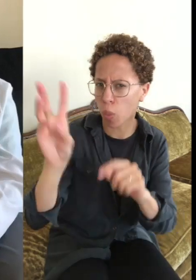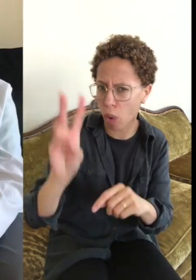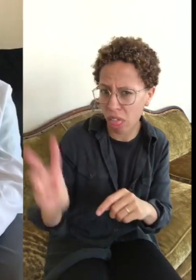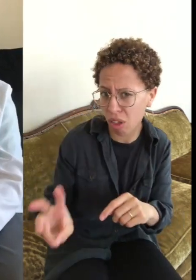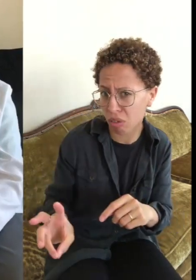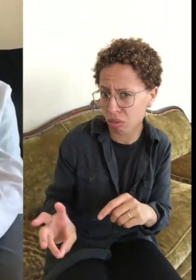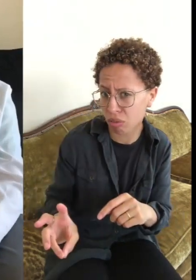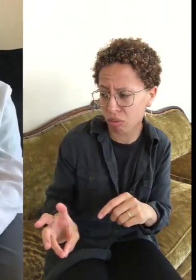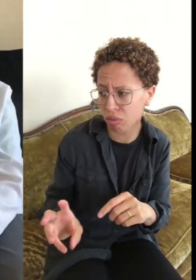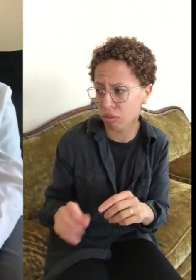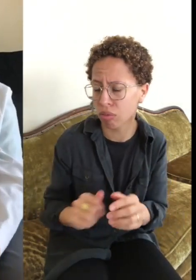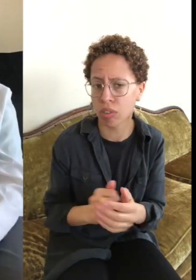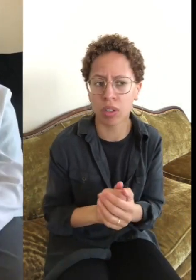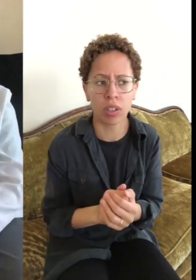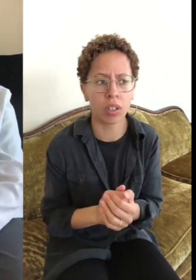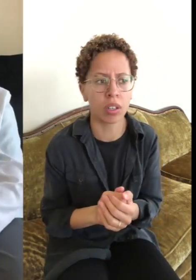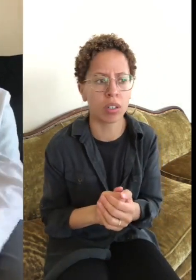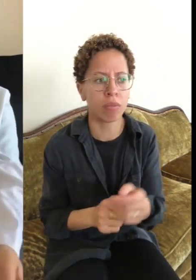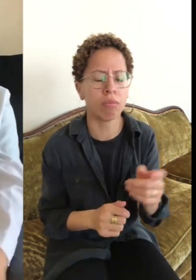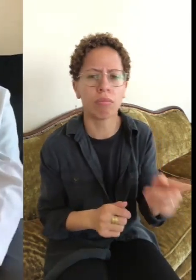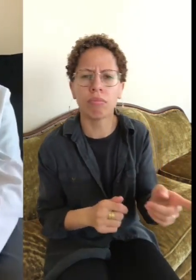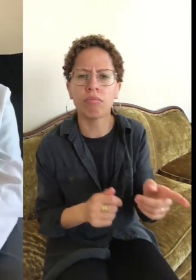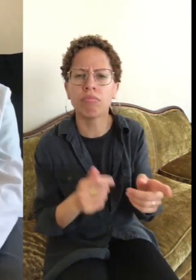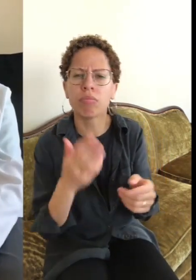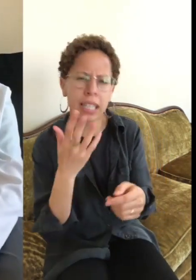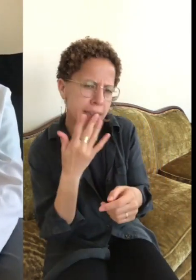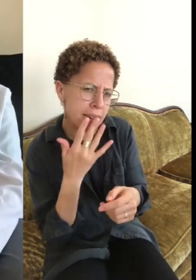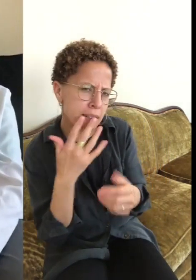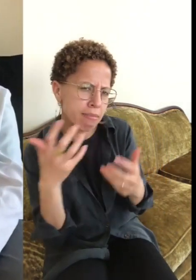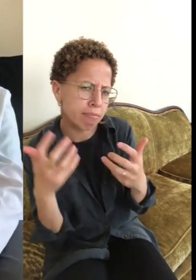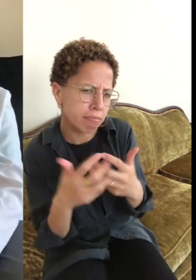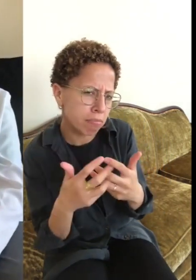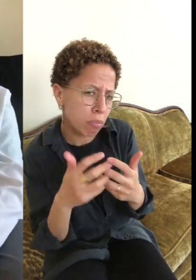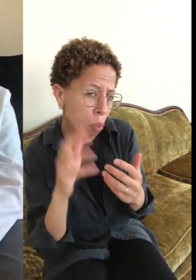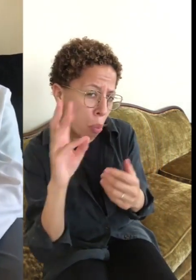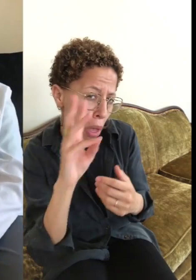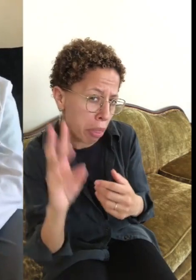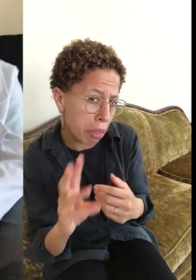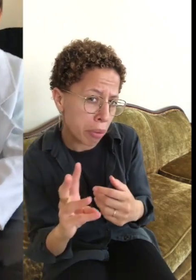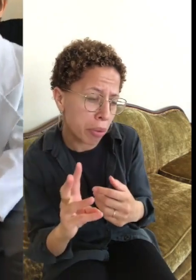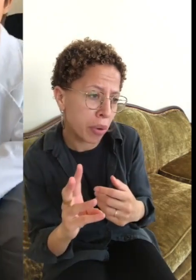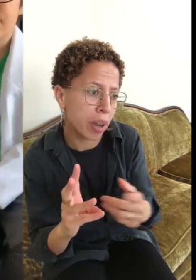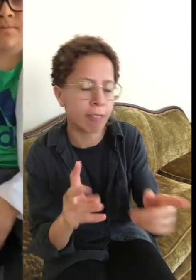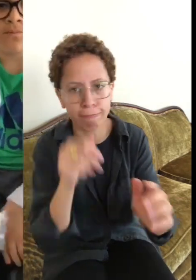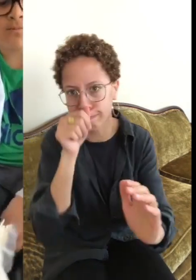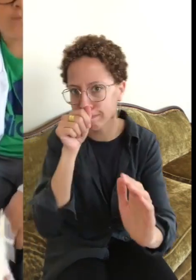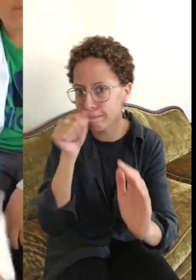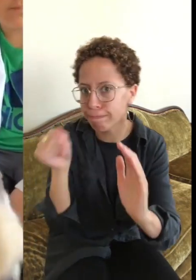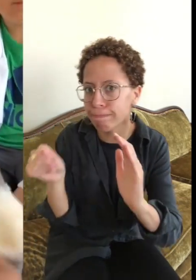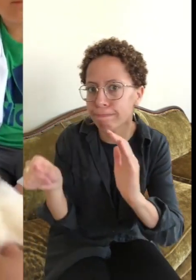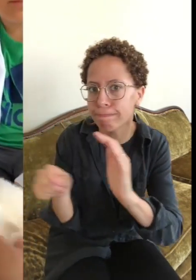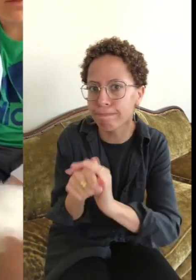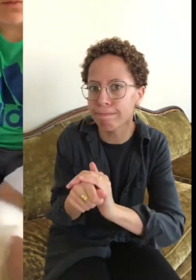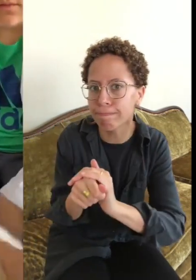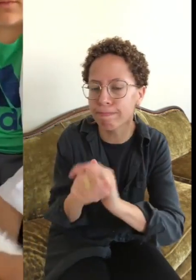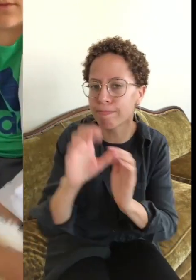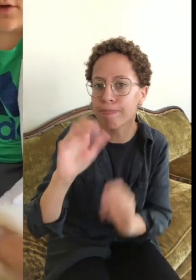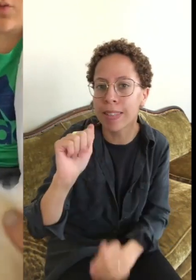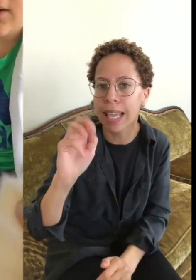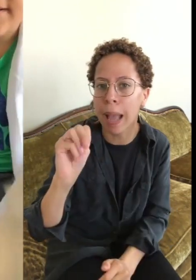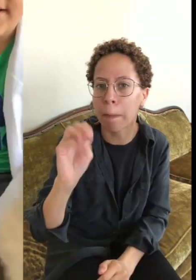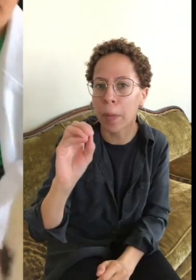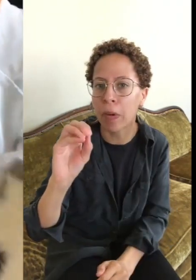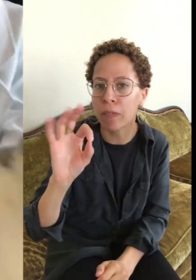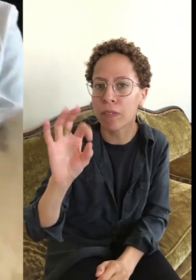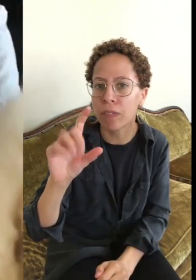How does the color suit different weather? Camouflage. That's right. So if you look at this rabbit, let's hold it up for It's